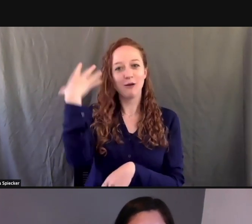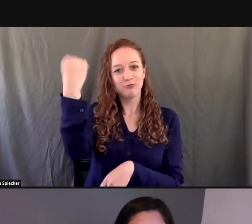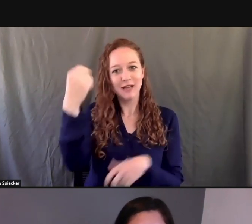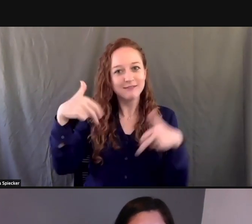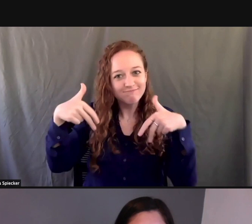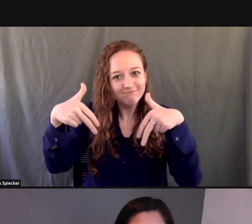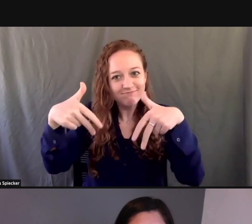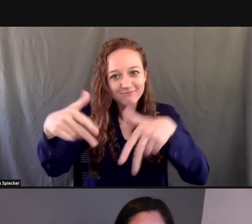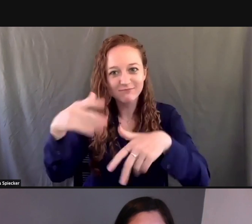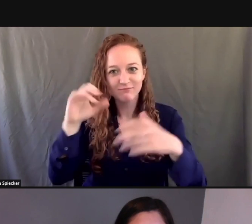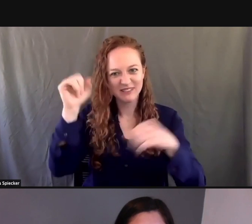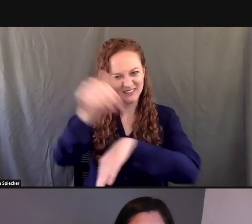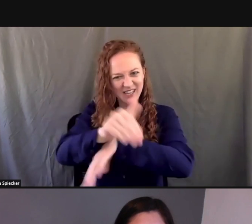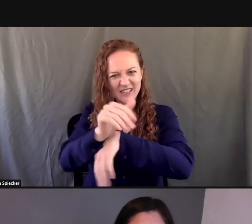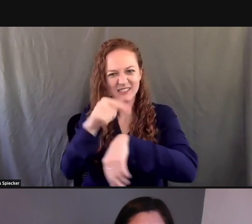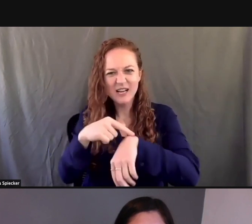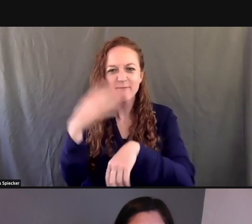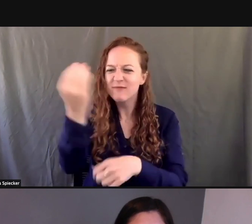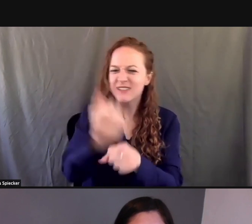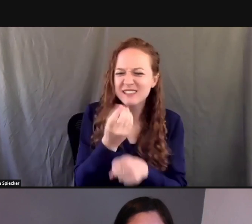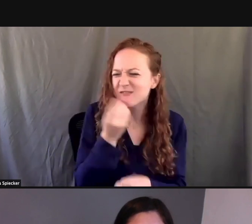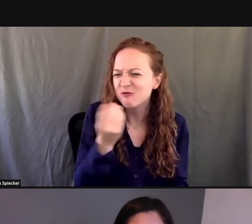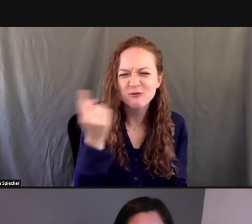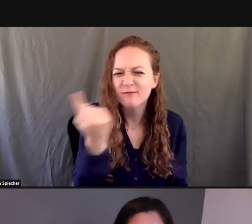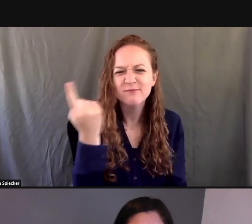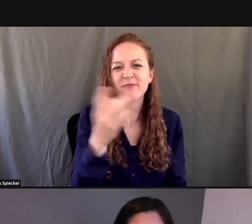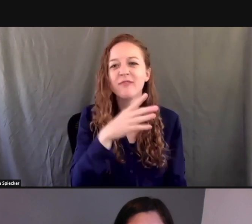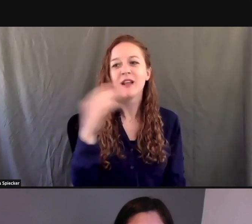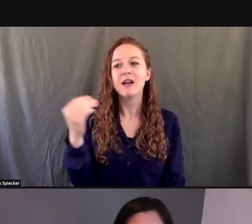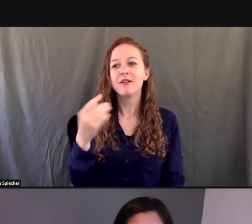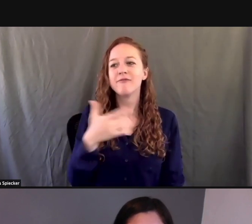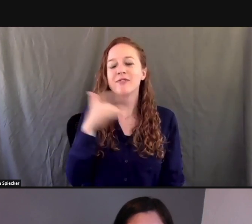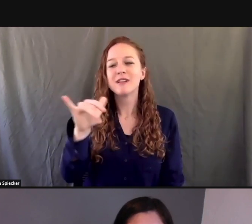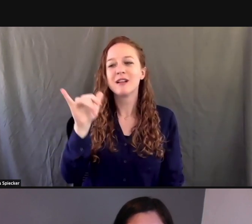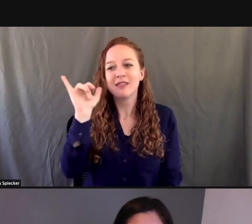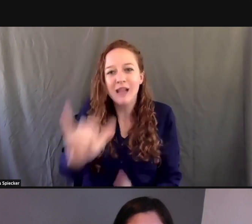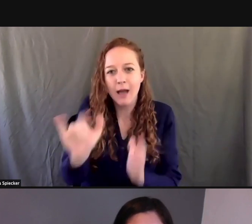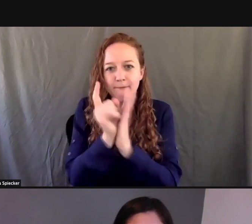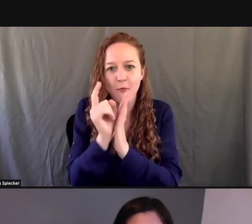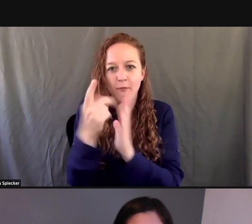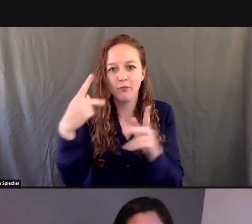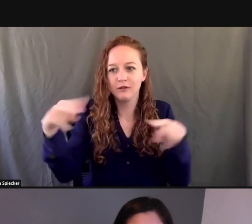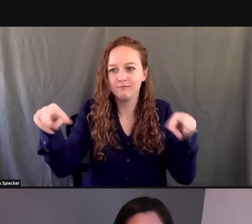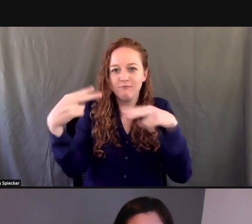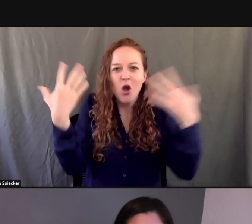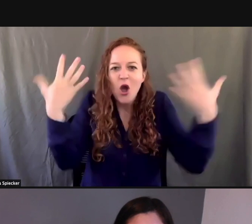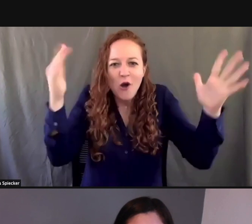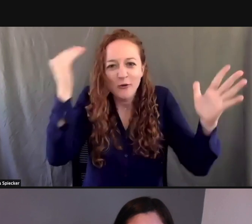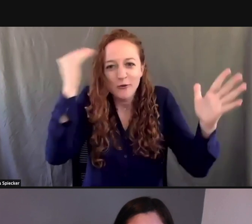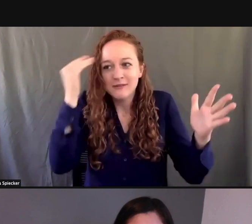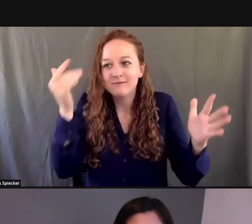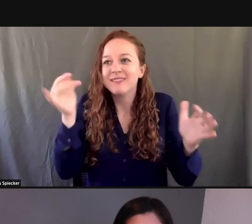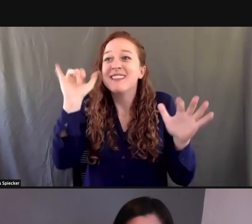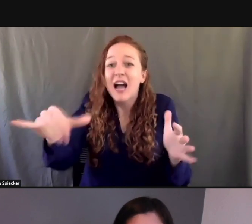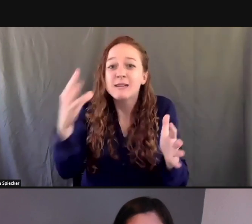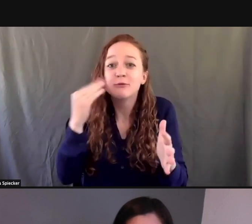to the bottom 2 pictures you can see. We had gone to visit the